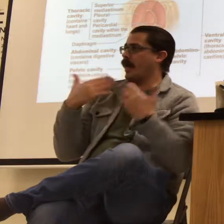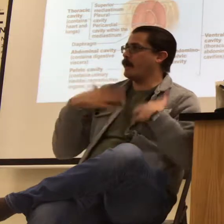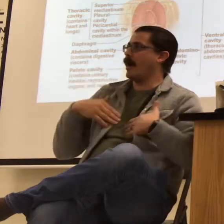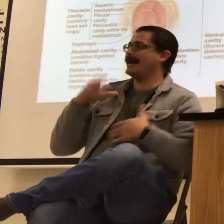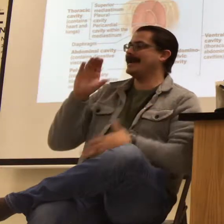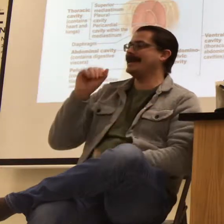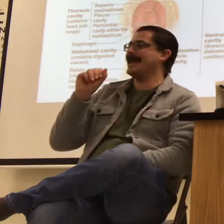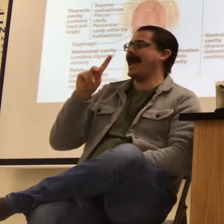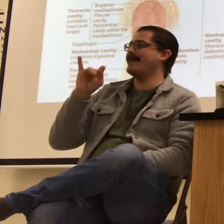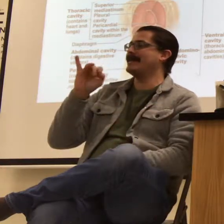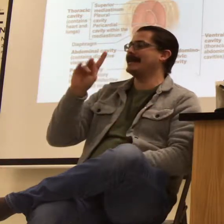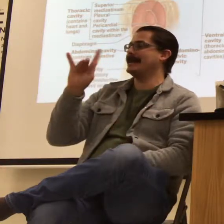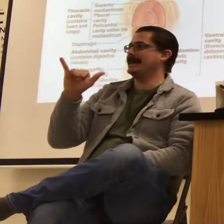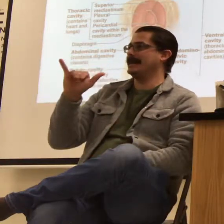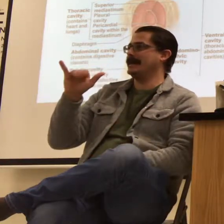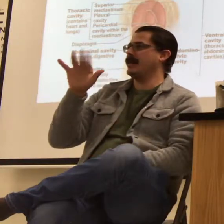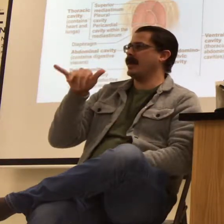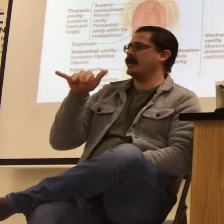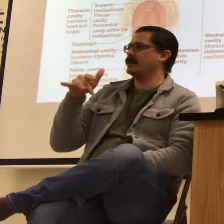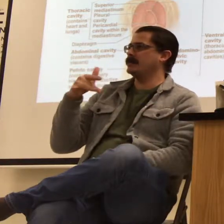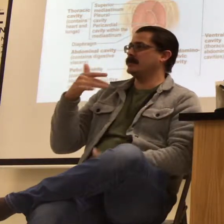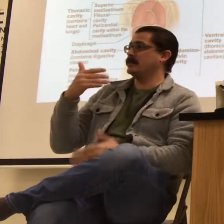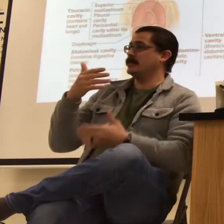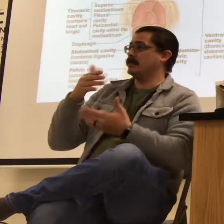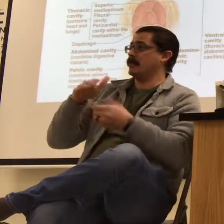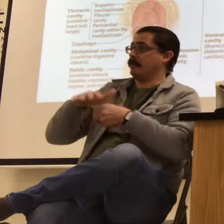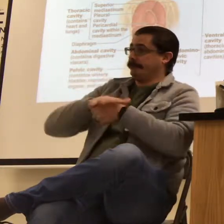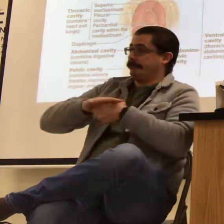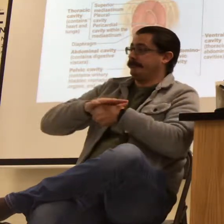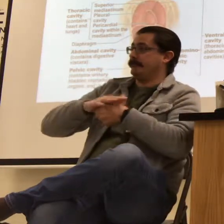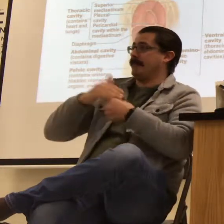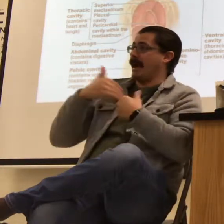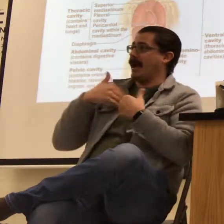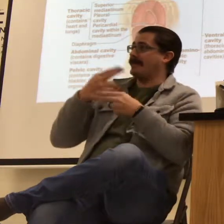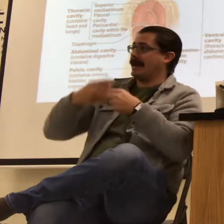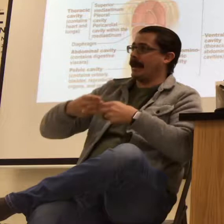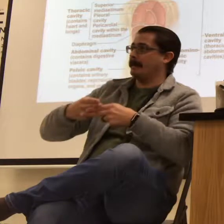And the cavities are spaces that have names, and you have to know them.